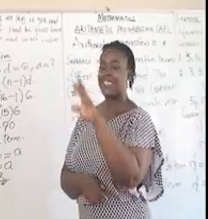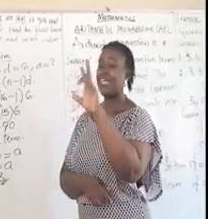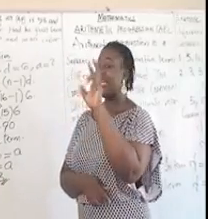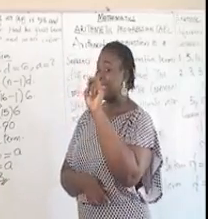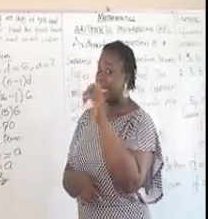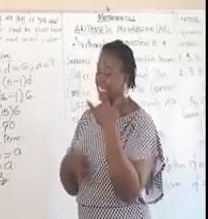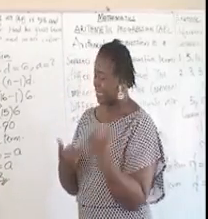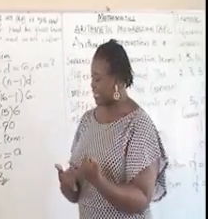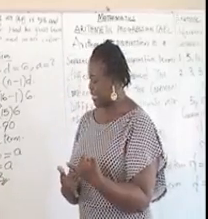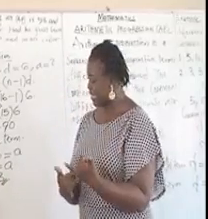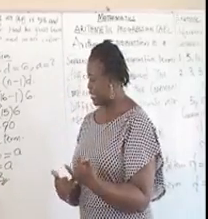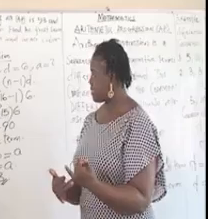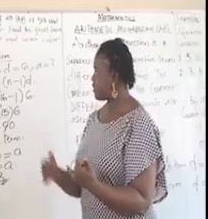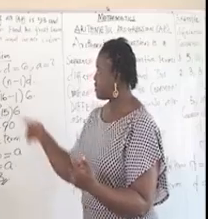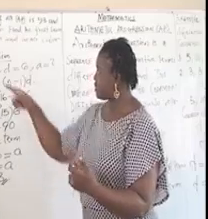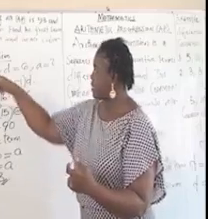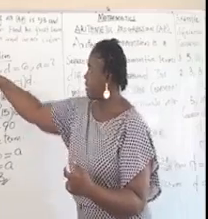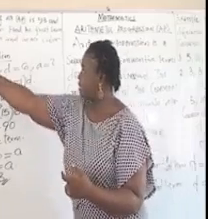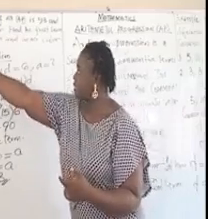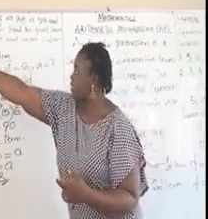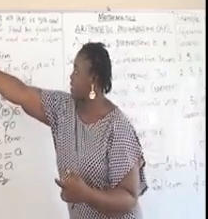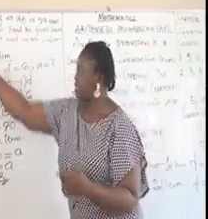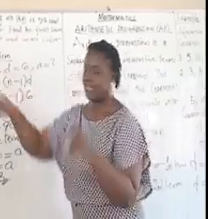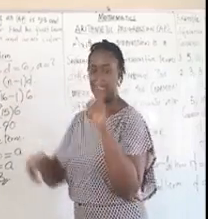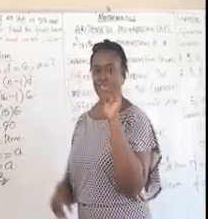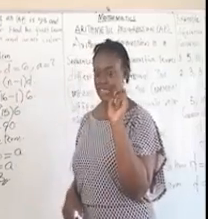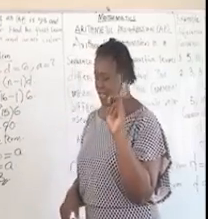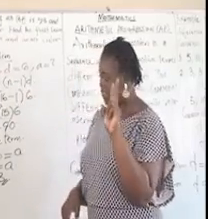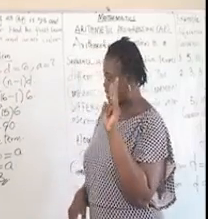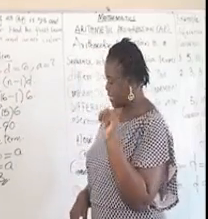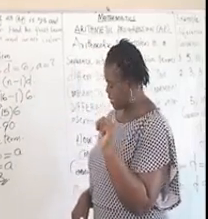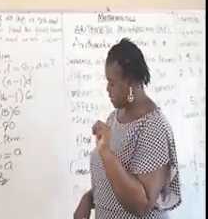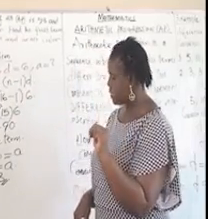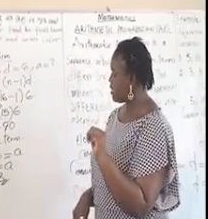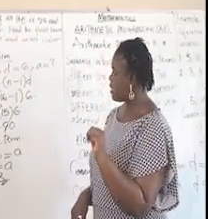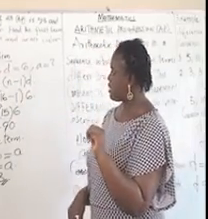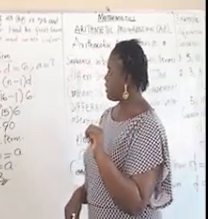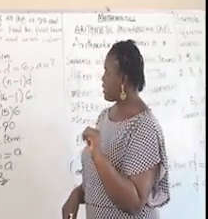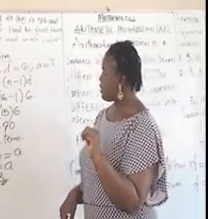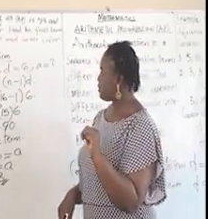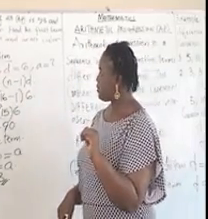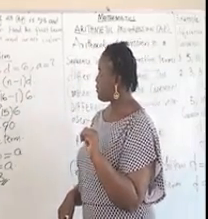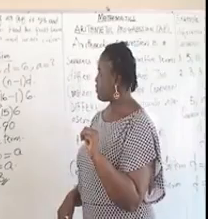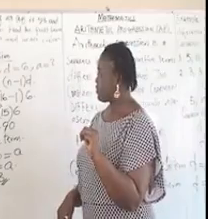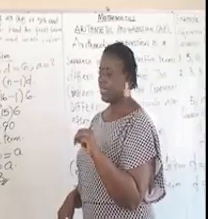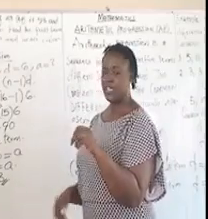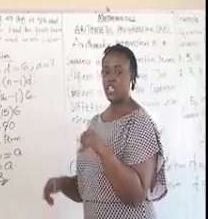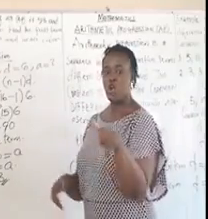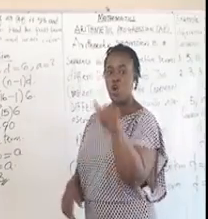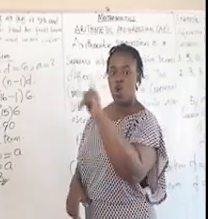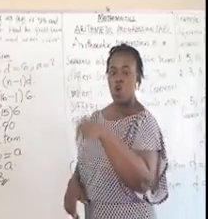We have our N, that's 30. And we move further to establish the number of the common